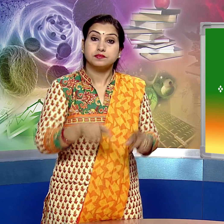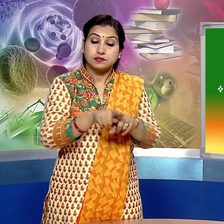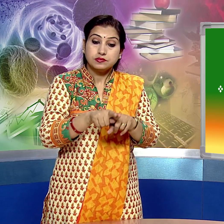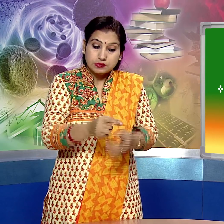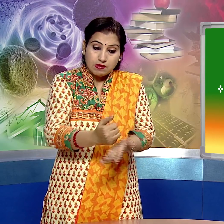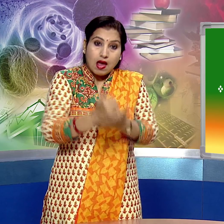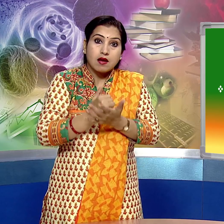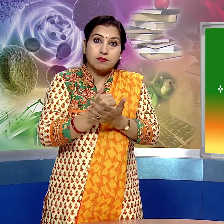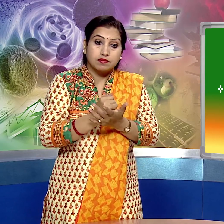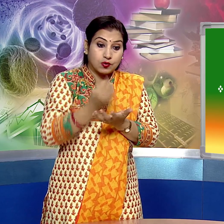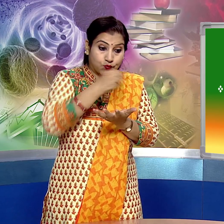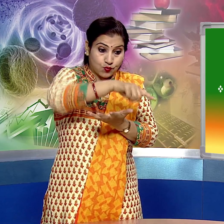It adds bulk to the diet.